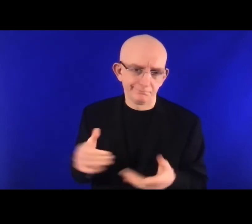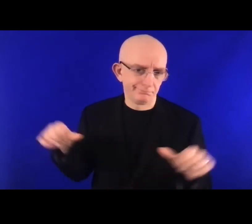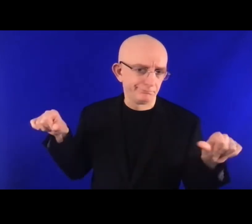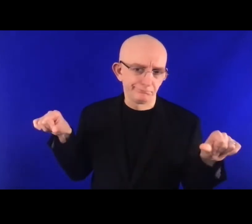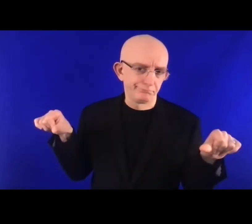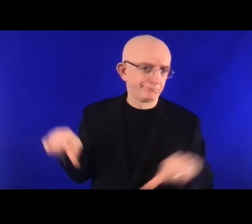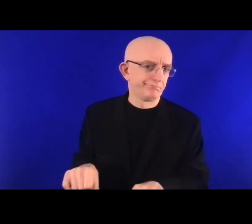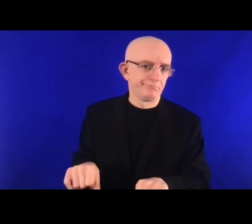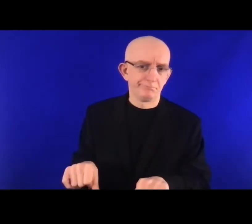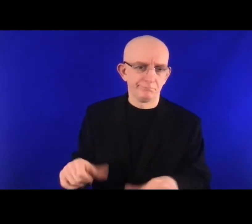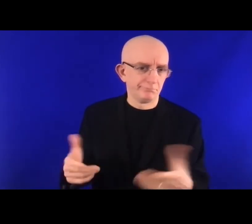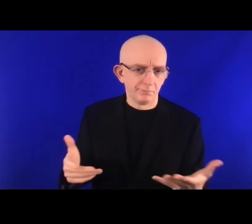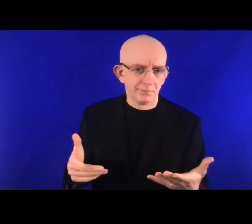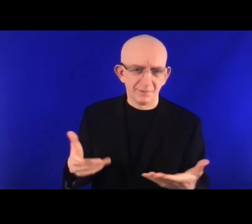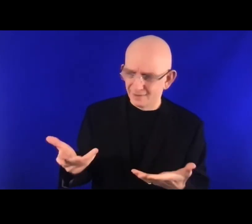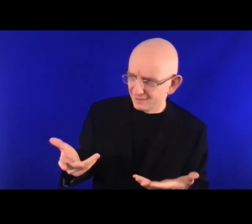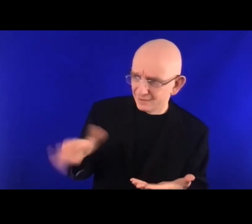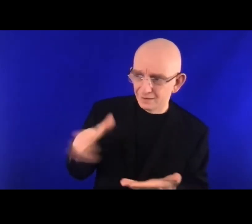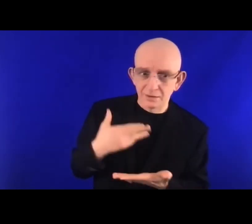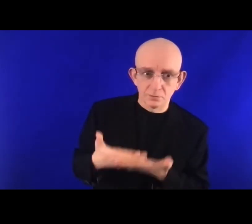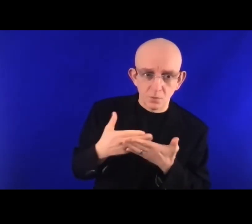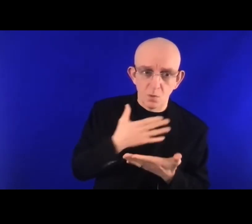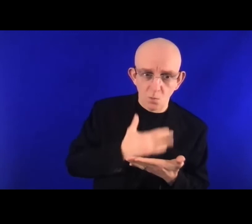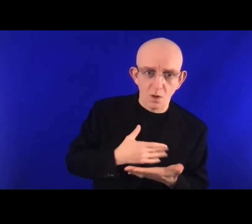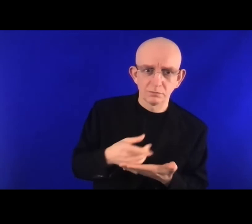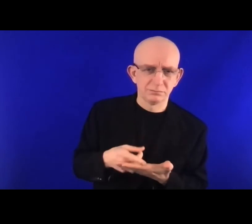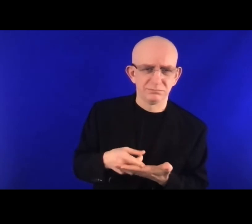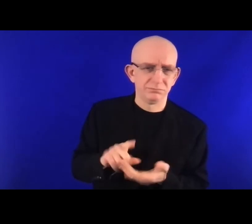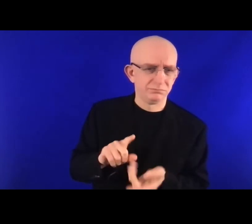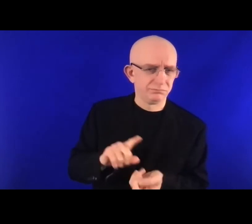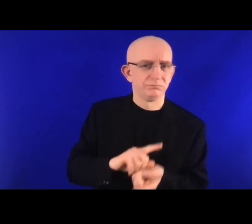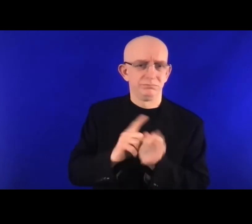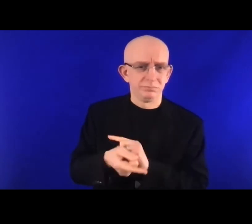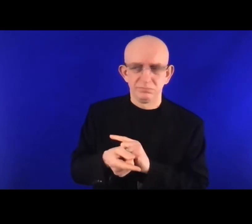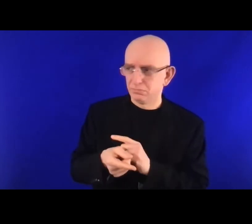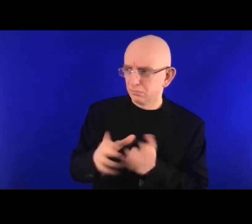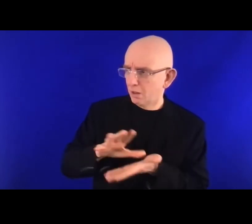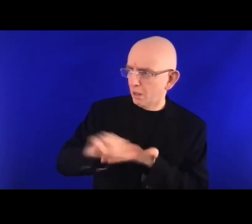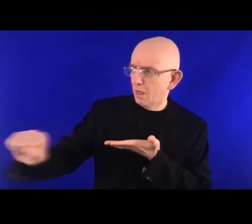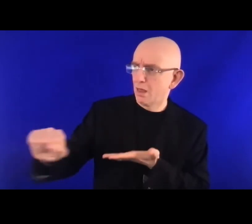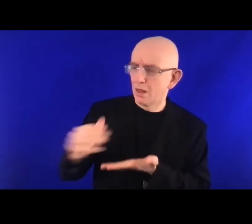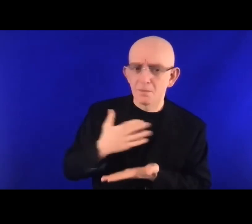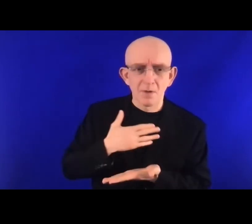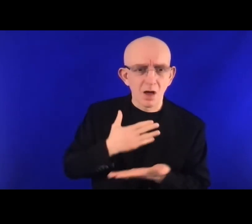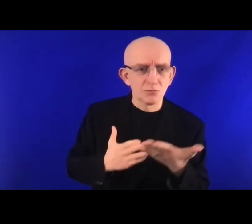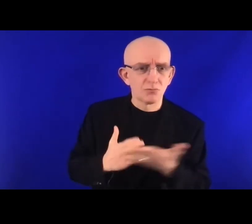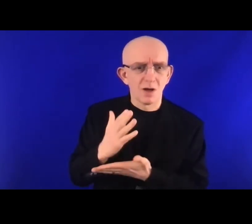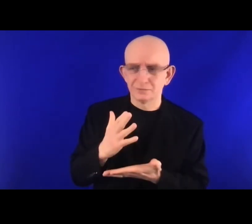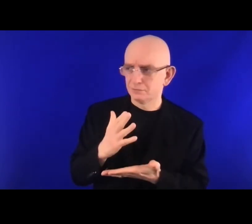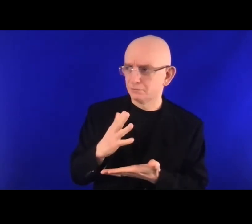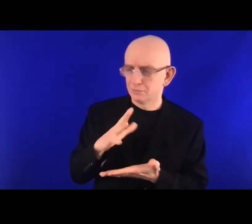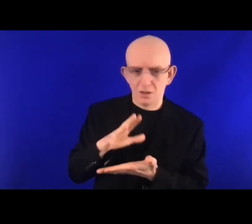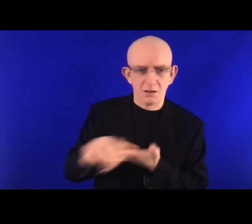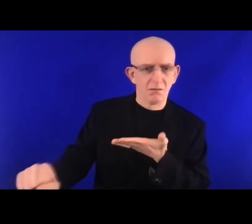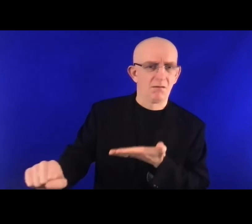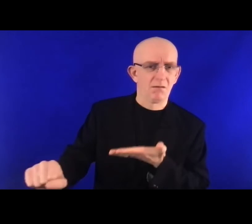claims and violate our rights, and they do not protect us from the from what we suffer. We have